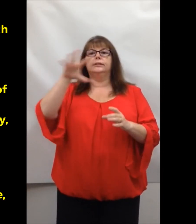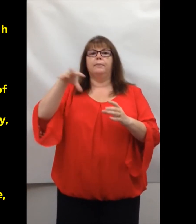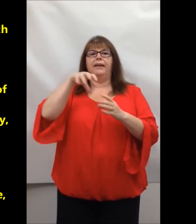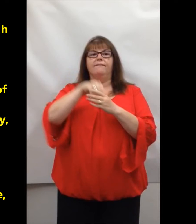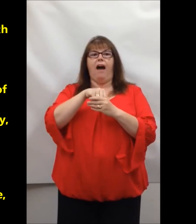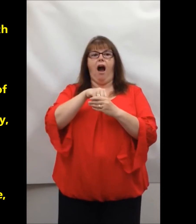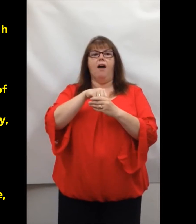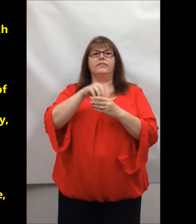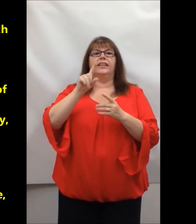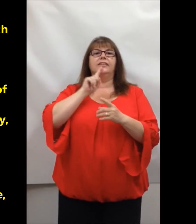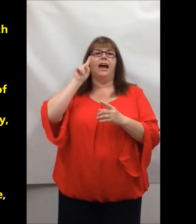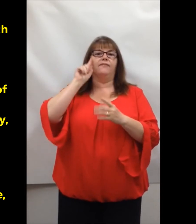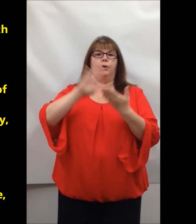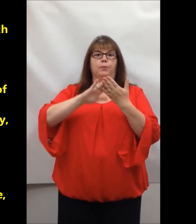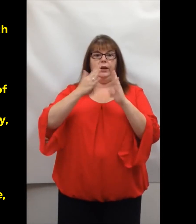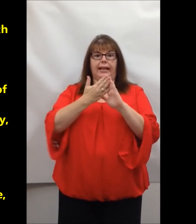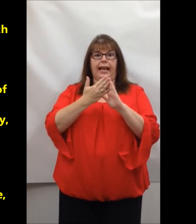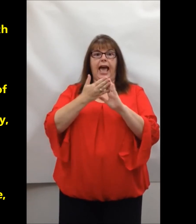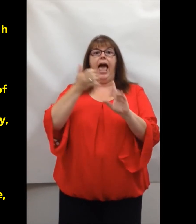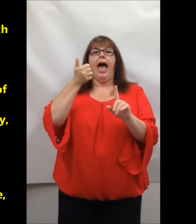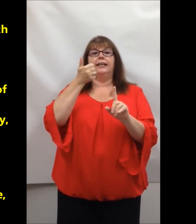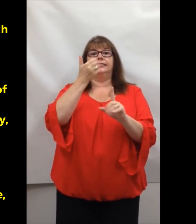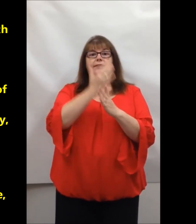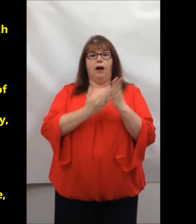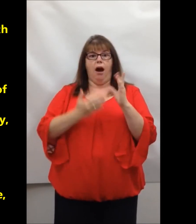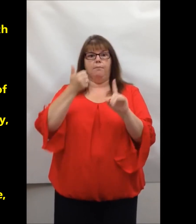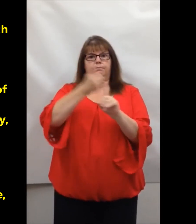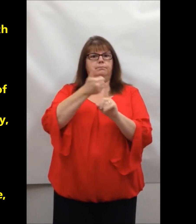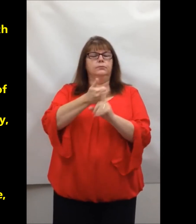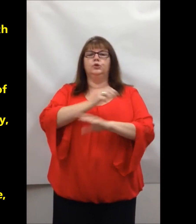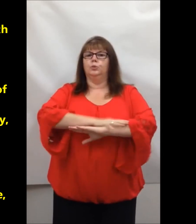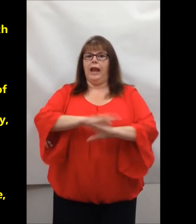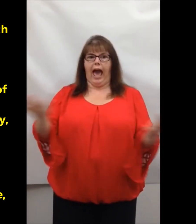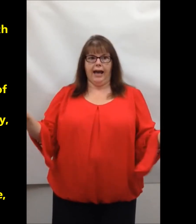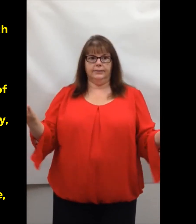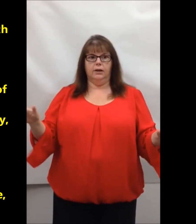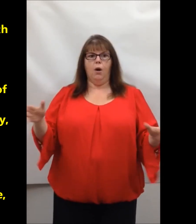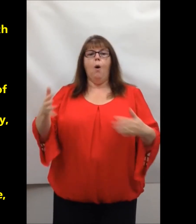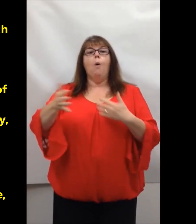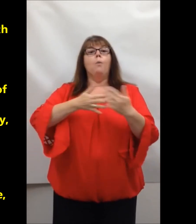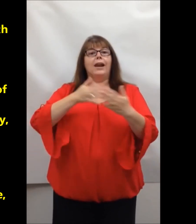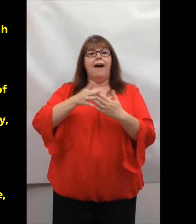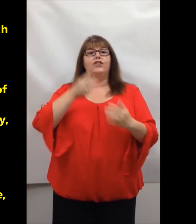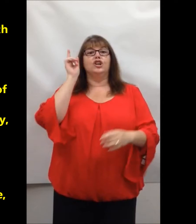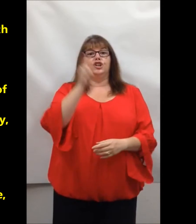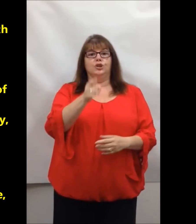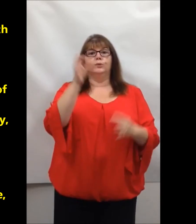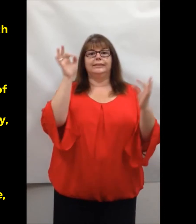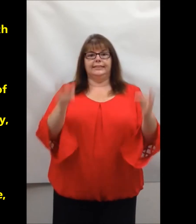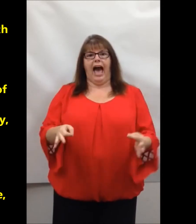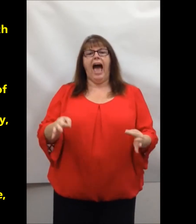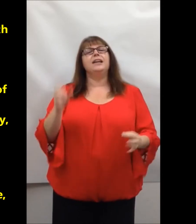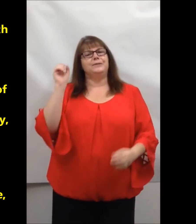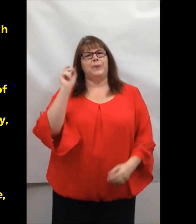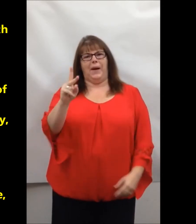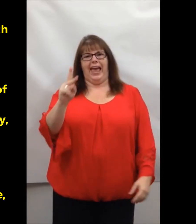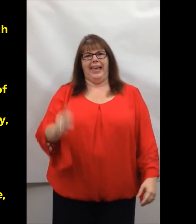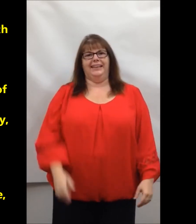to be involved in the deaf community and some do not. Whatever you do is decide. It's okay. okay. morning,